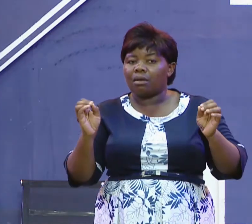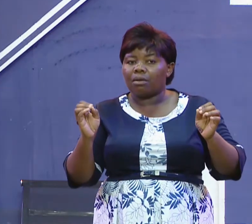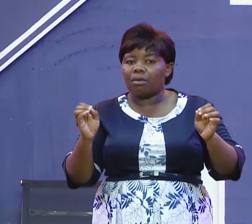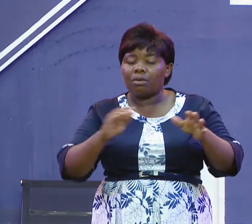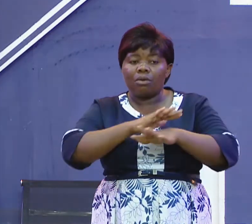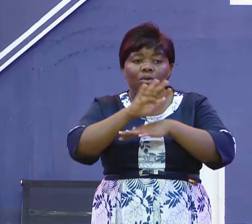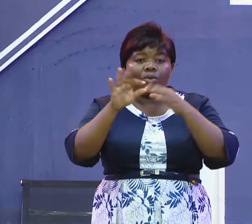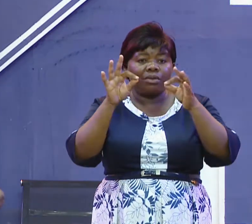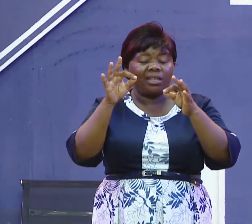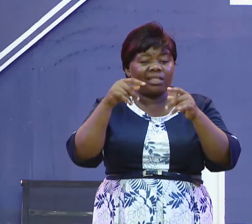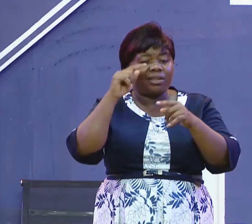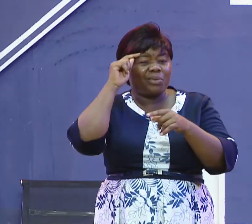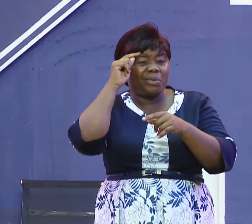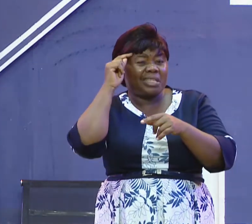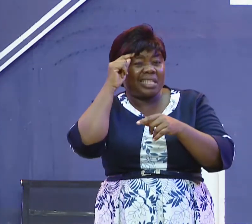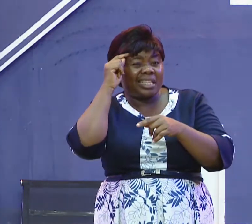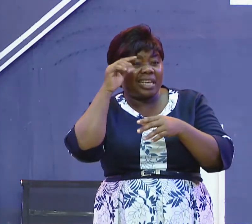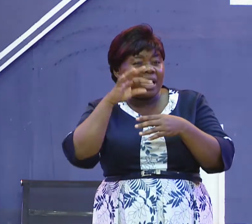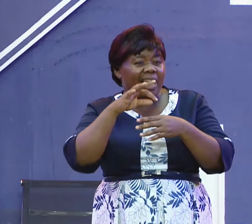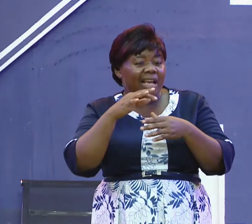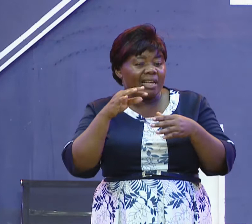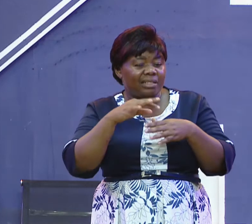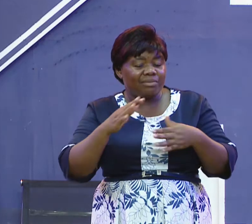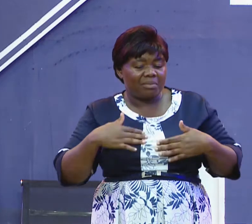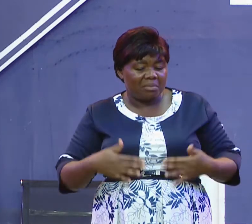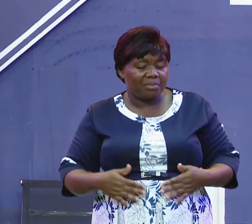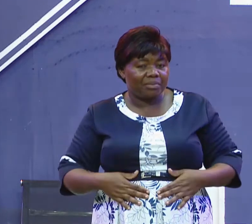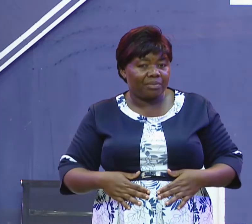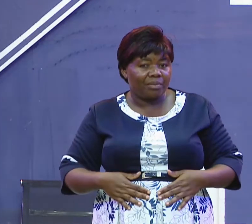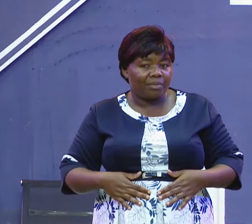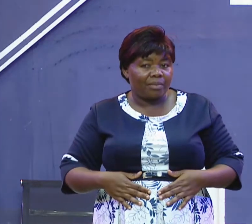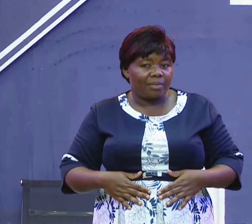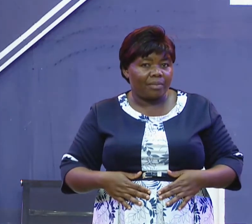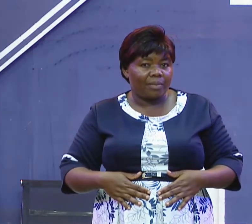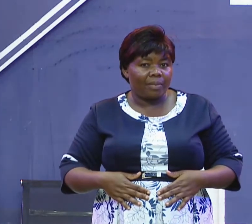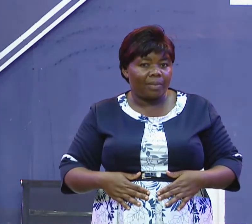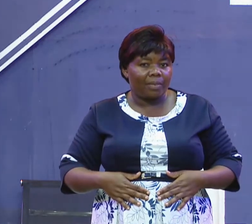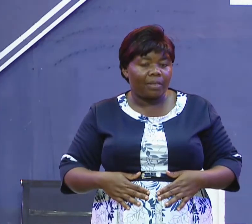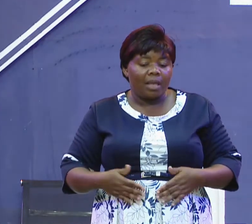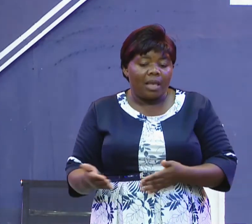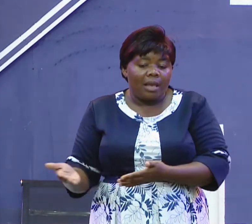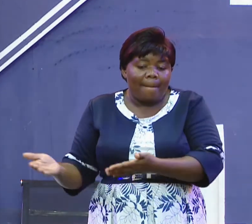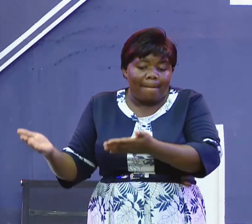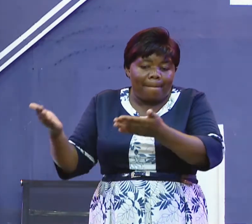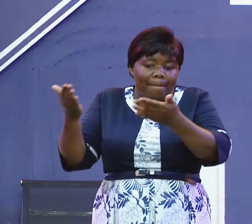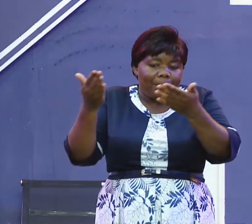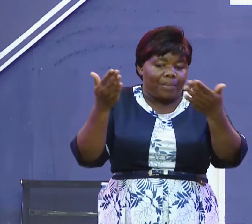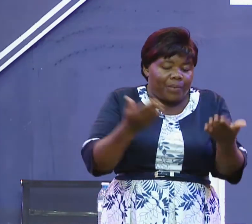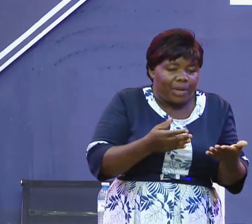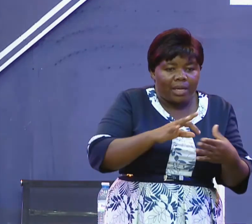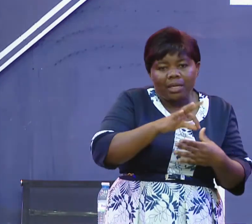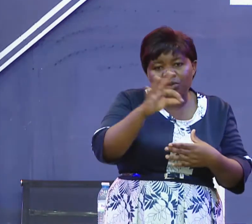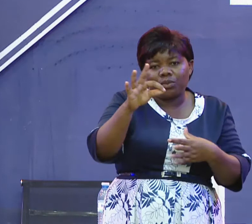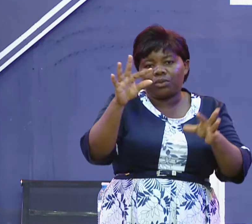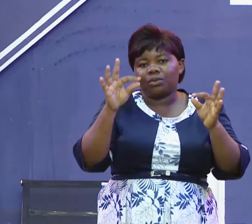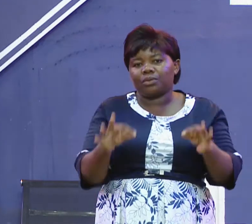Ebintu bye tulowooza nti bya mubiri, the things that we think that are physical, ate bye biteete eby'omwoyo. Instead, they are the